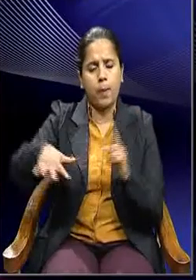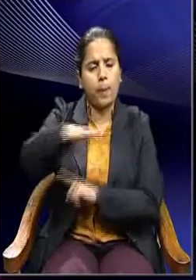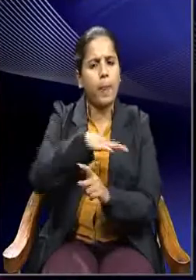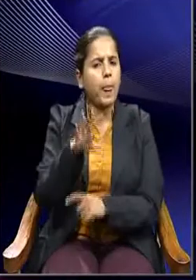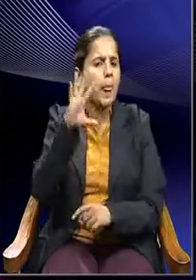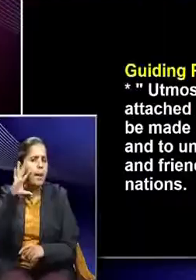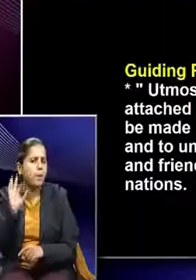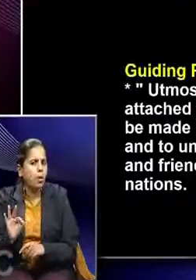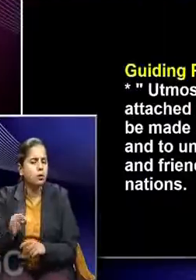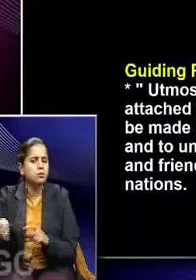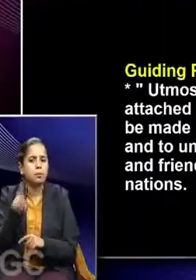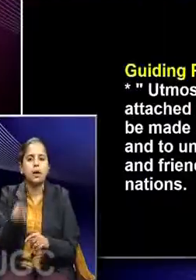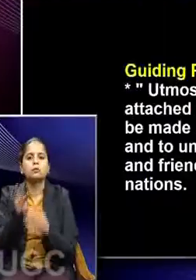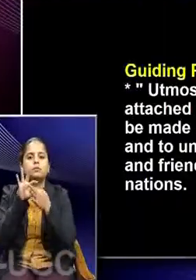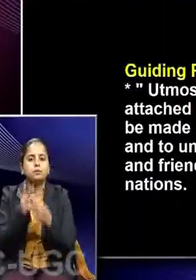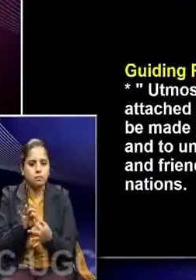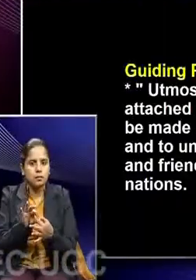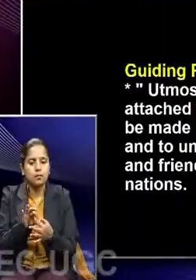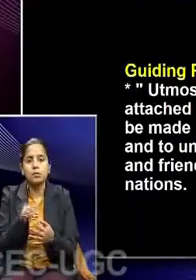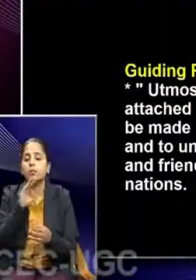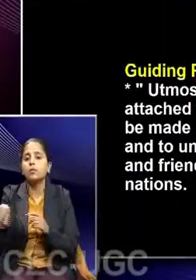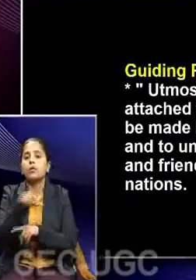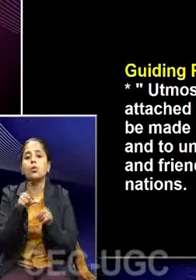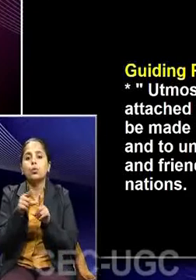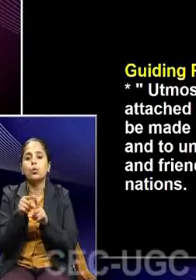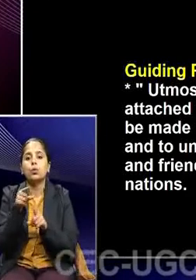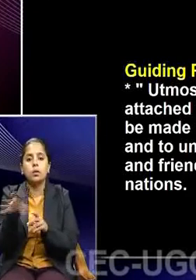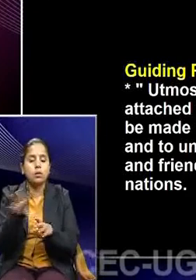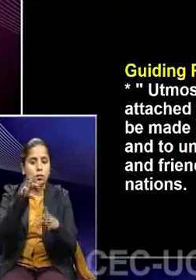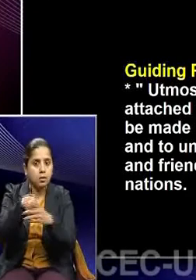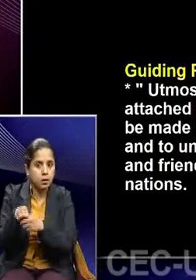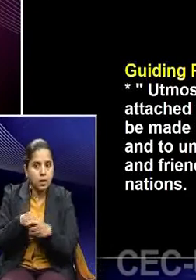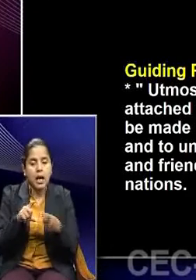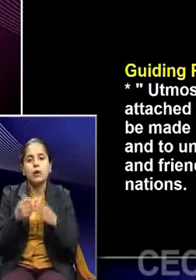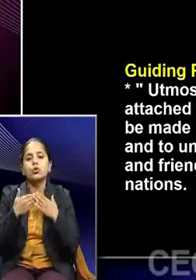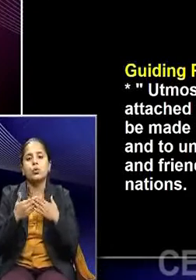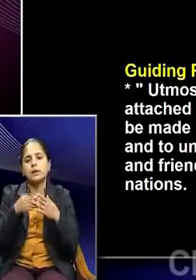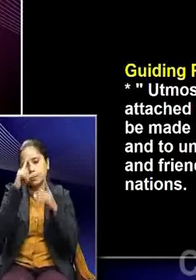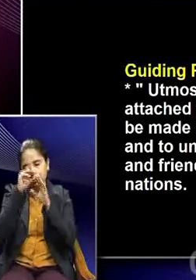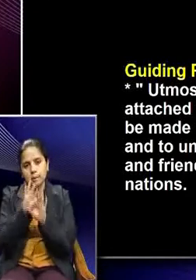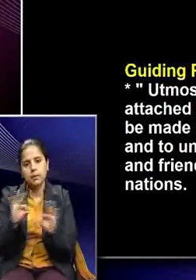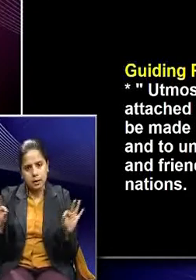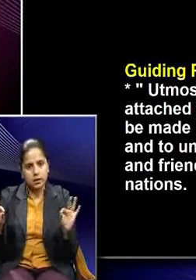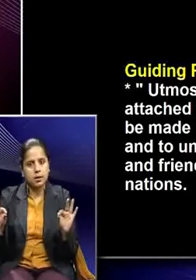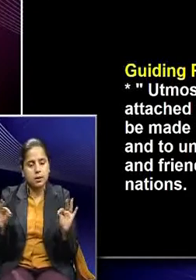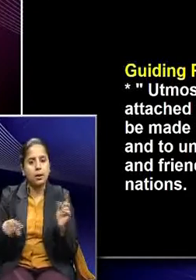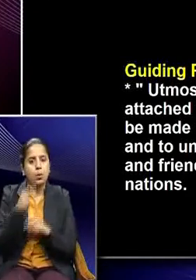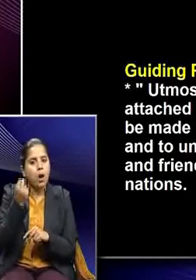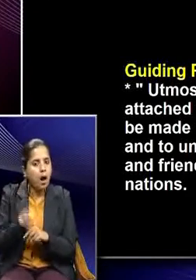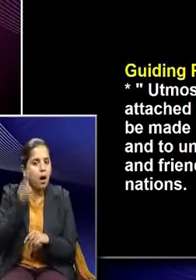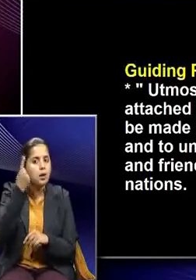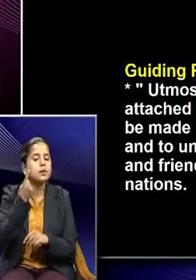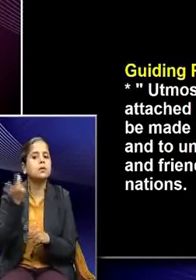importance should be attached to the contribution to be made by education to peace and to